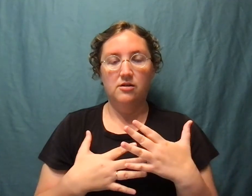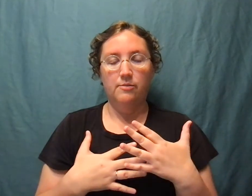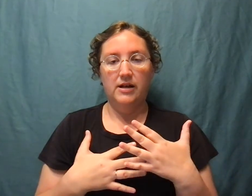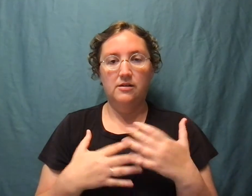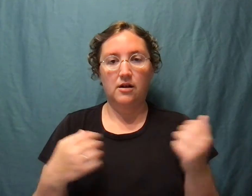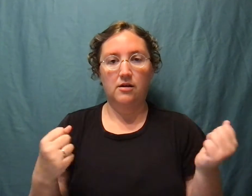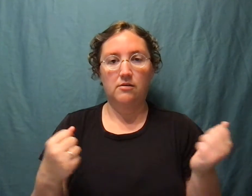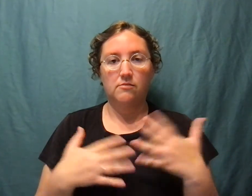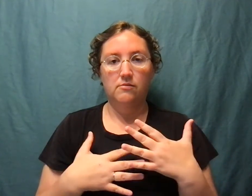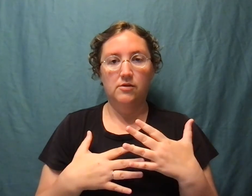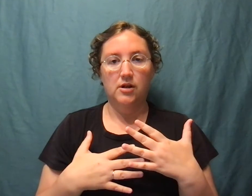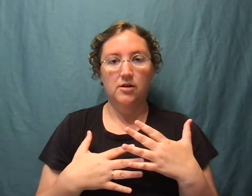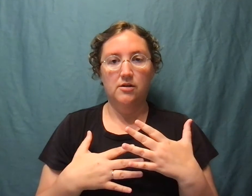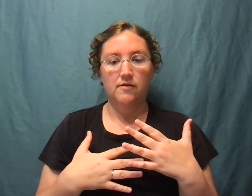base sign, scared, afraid.